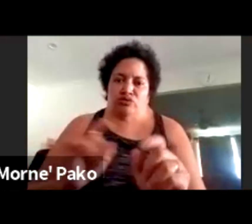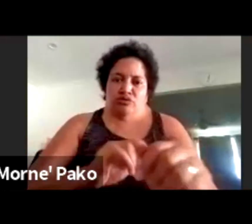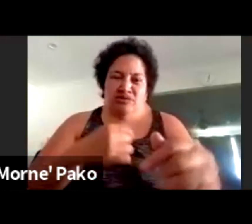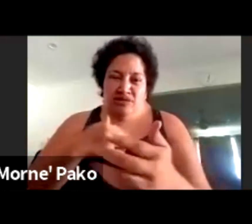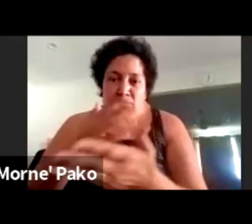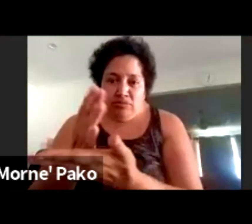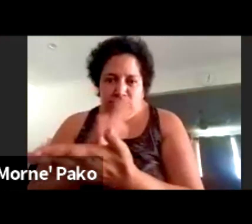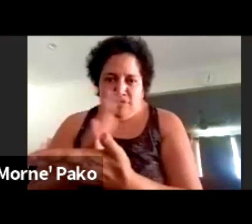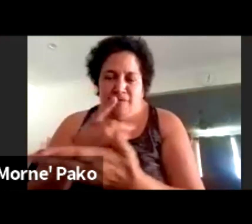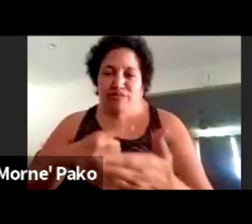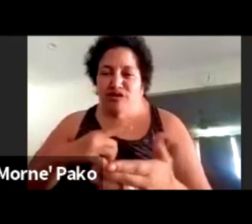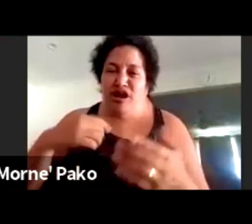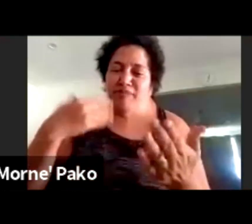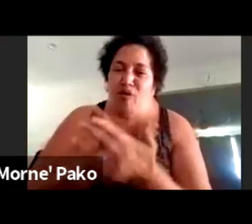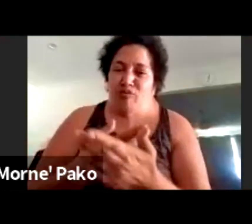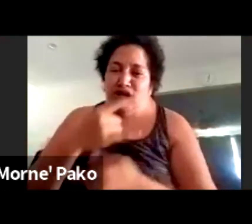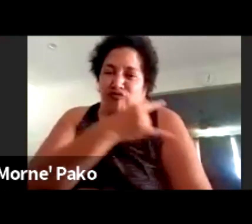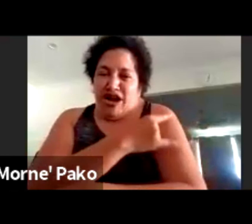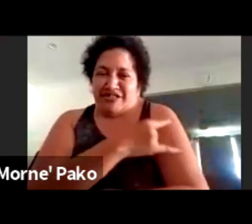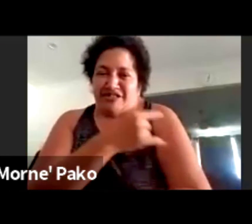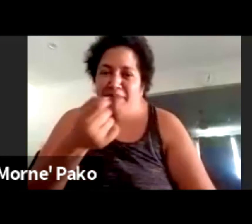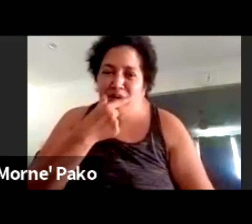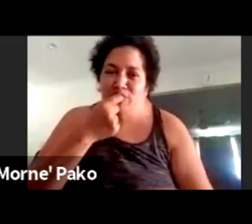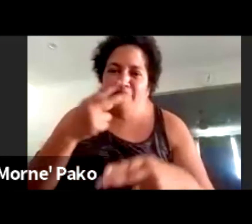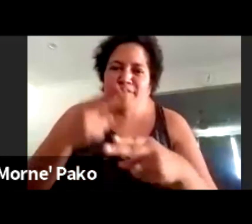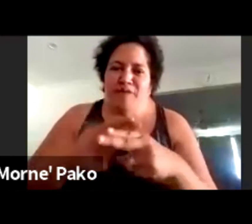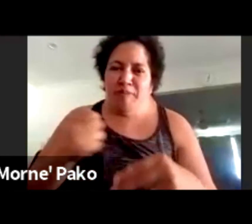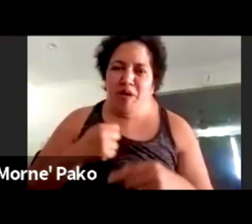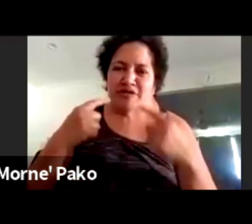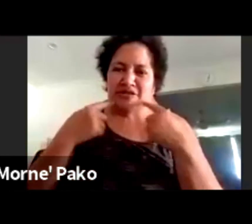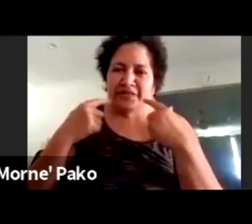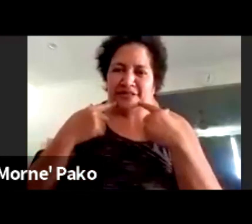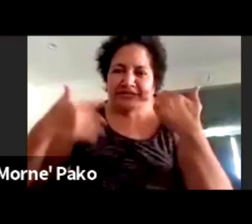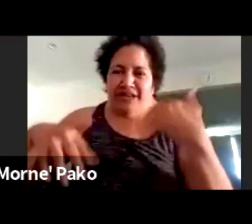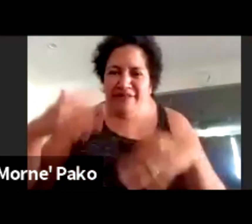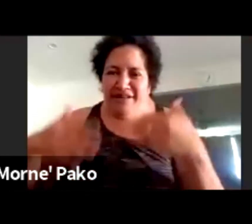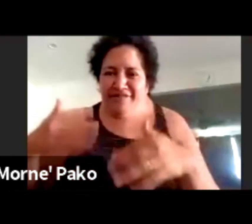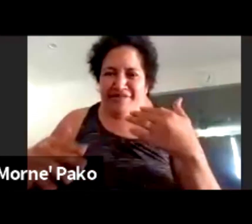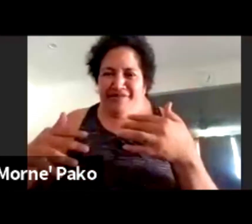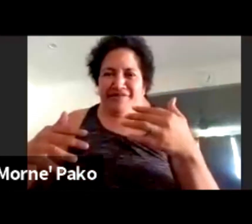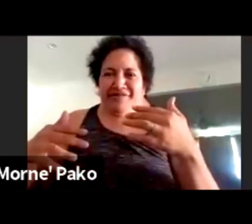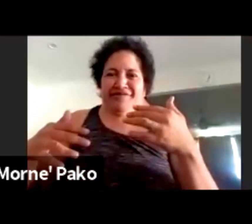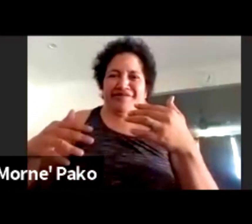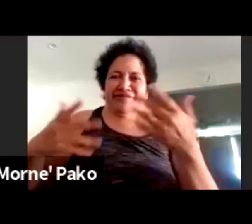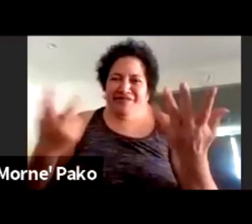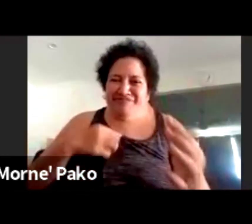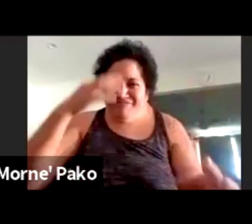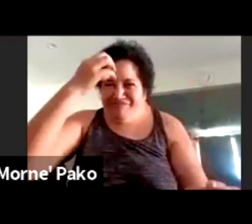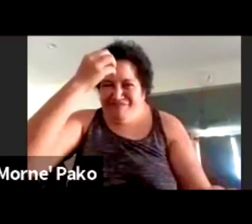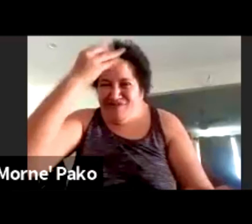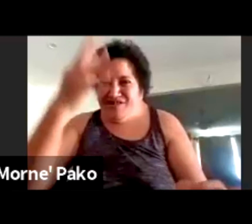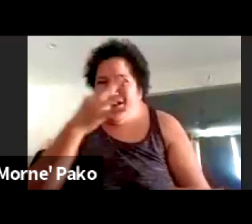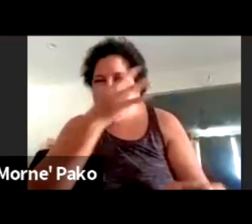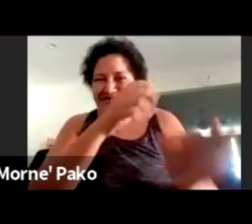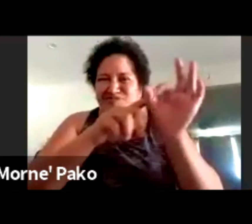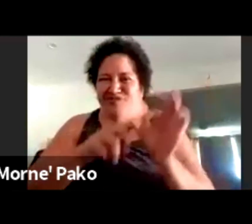Thank you. So is it okay to be able to continue with those vaccines? You know, she talks about the drugs or the medication